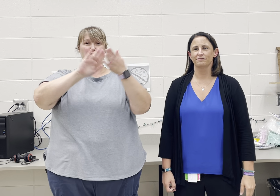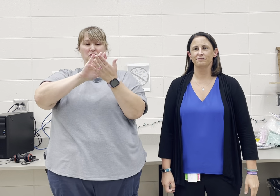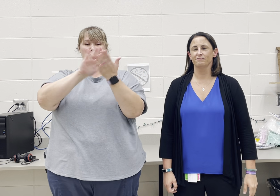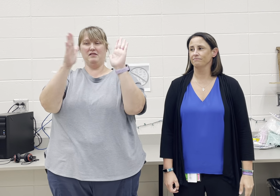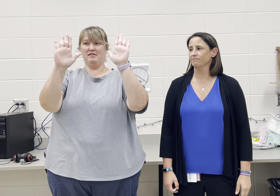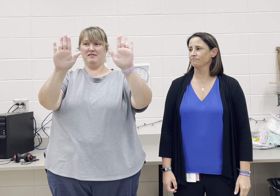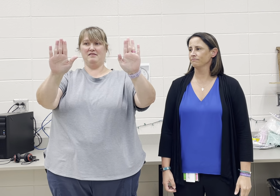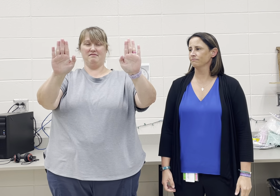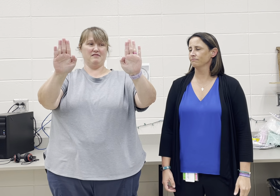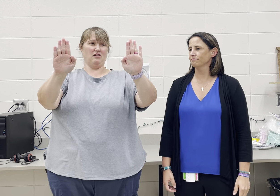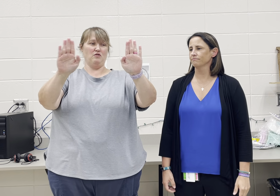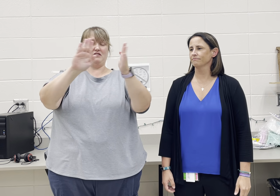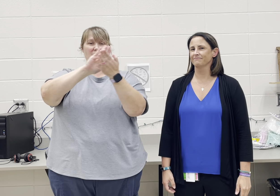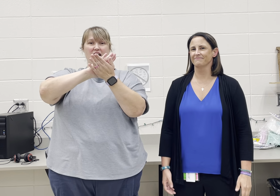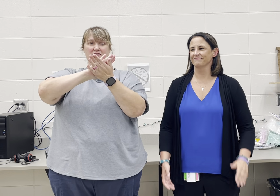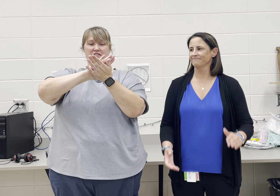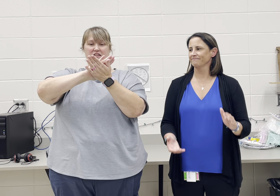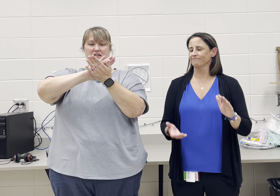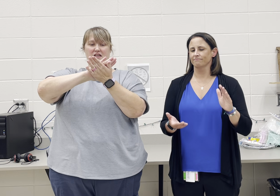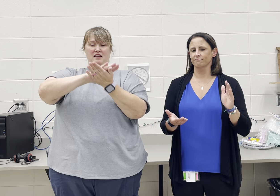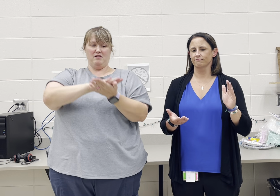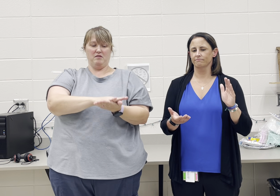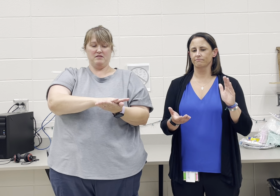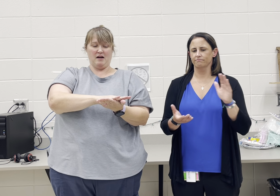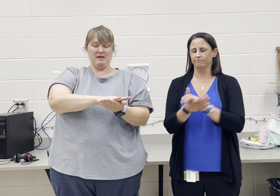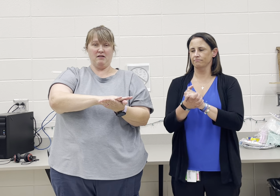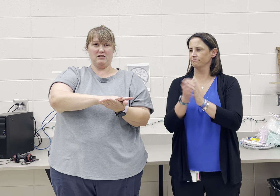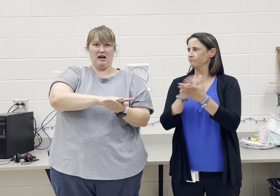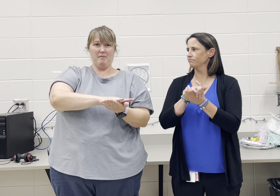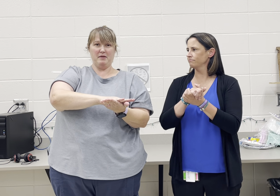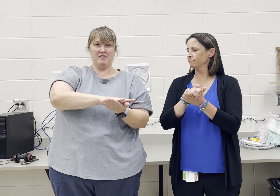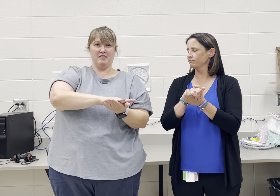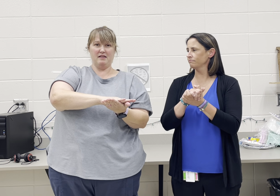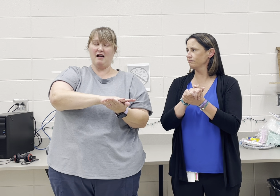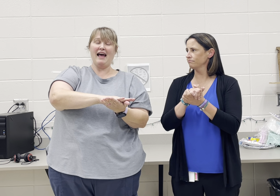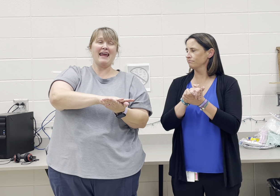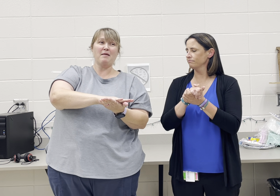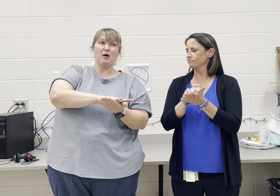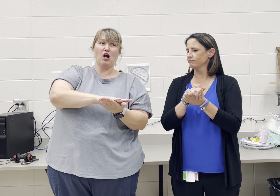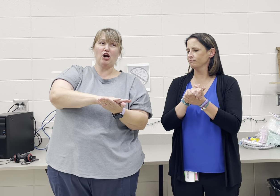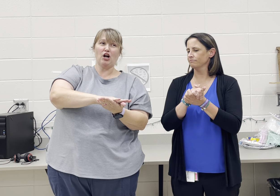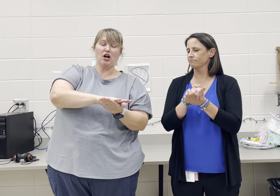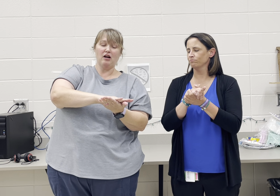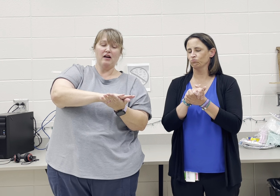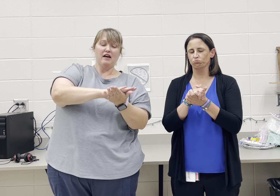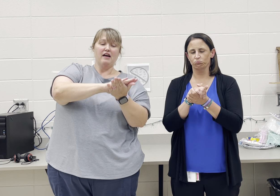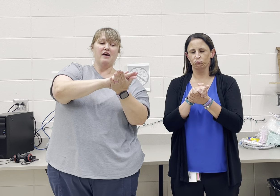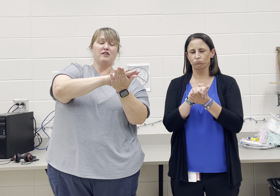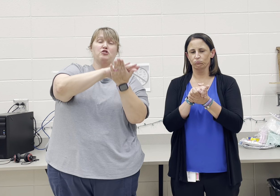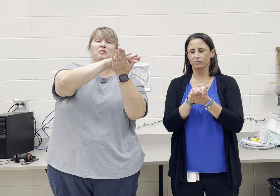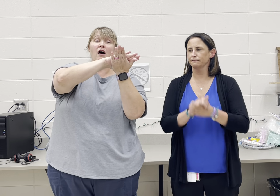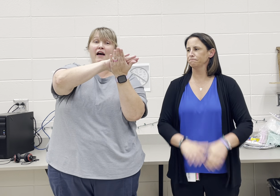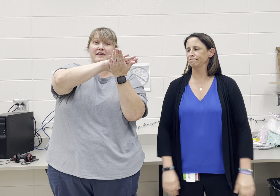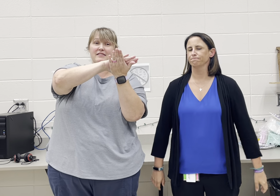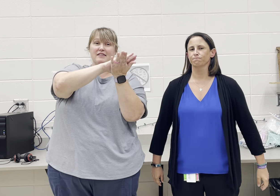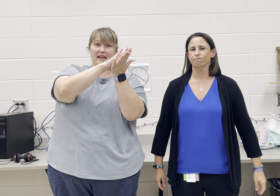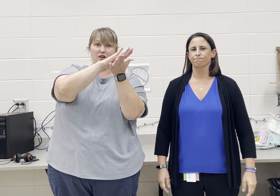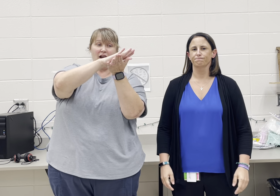2 closed 5s. Dominant on top. Not hamburger. Do not, like, your hands